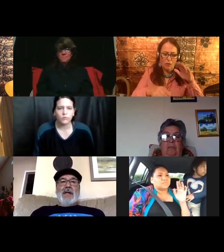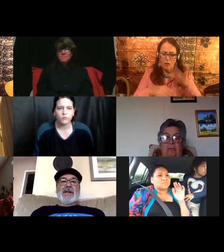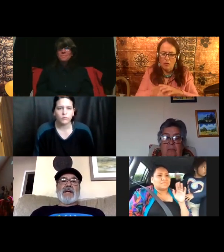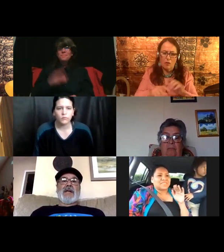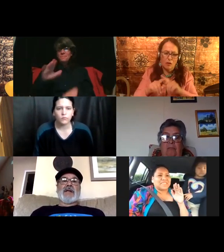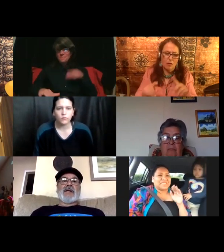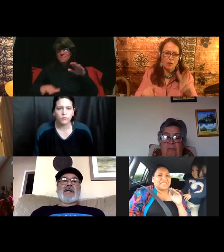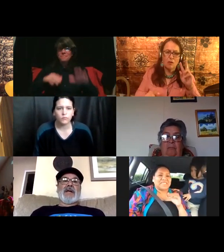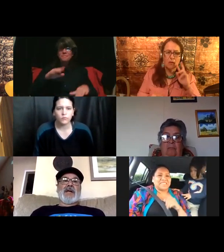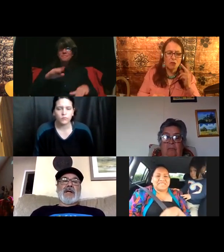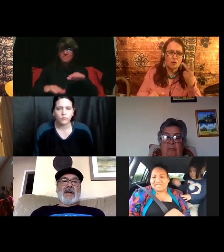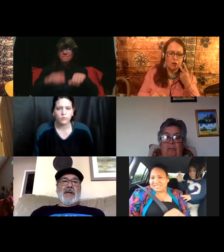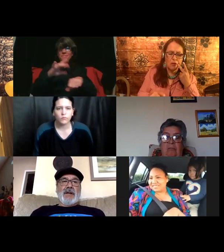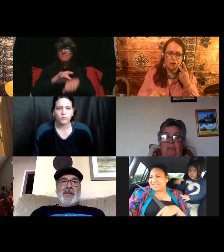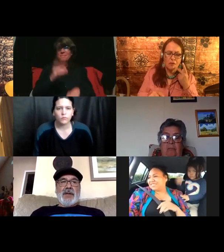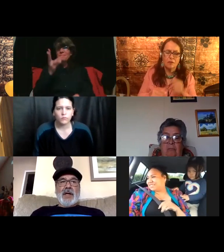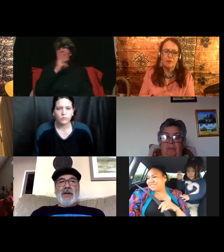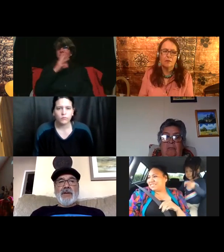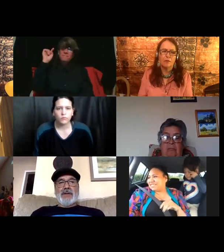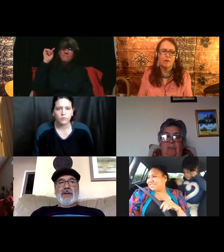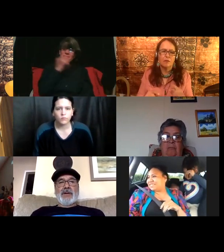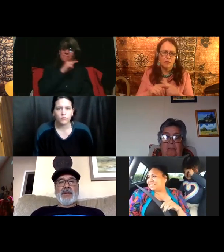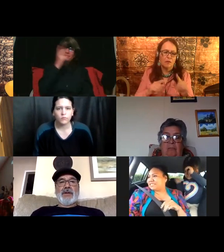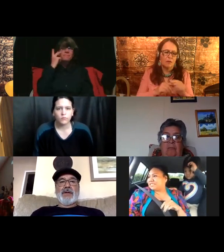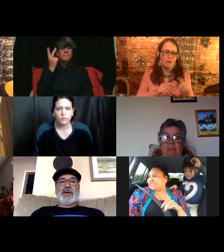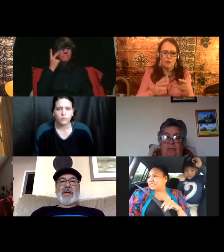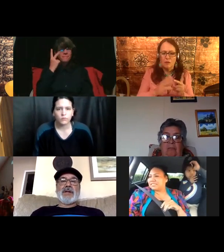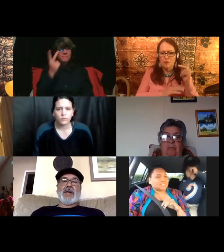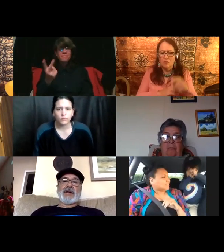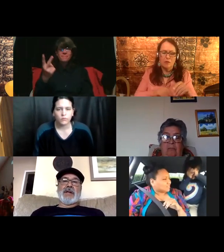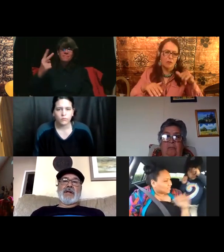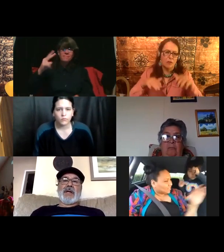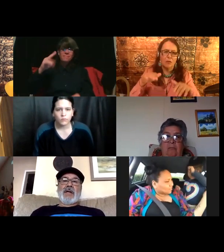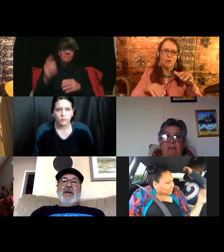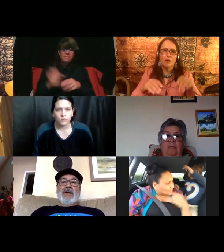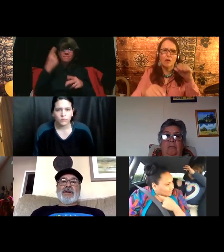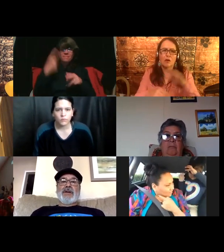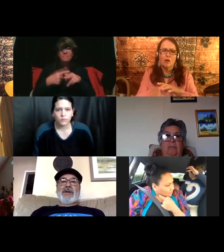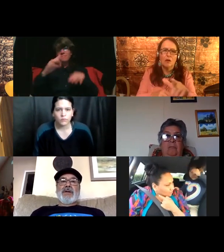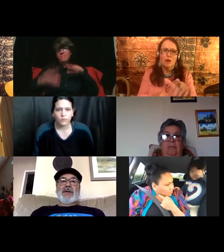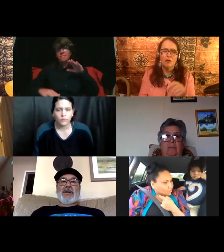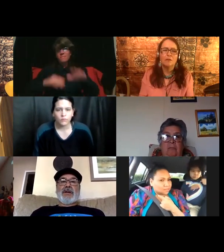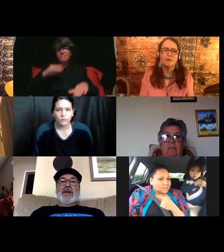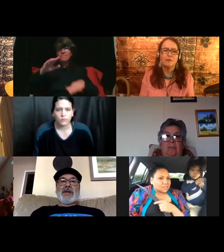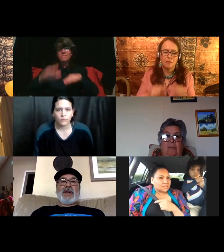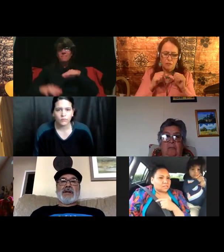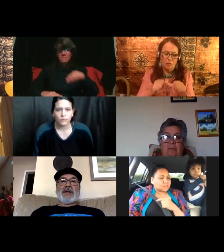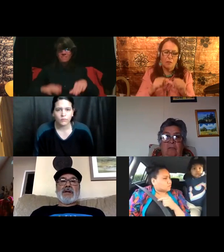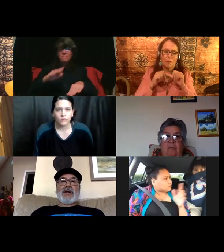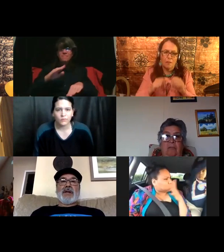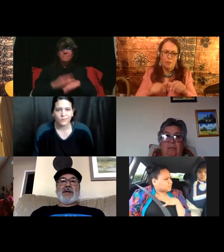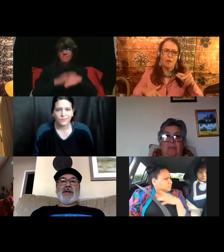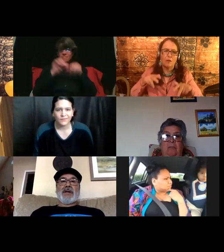Ga saat na gaya ka pike hujon nako na shanga. She na